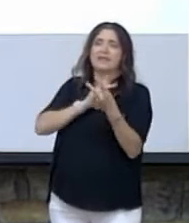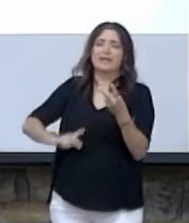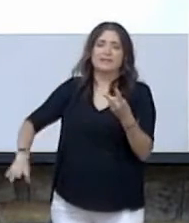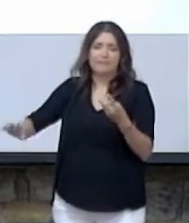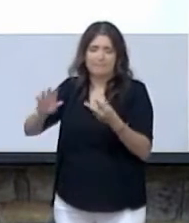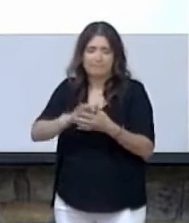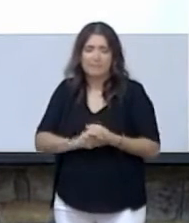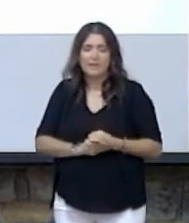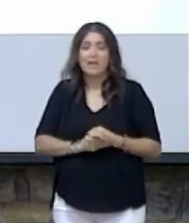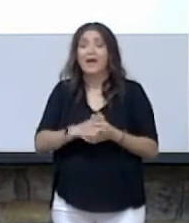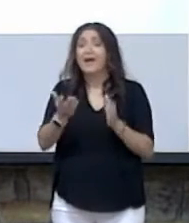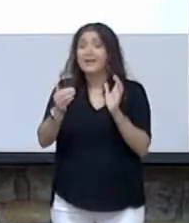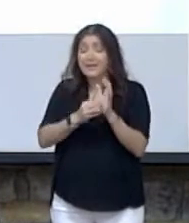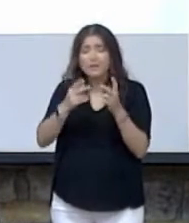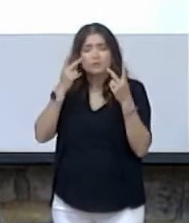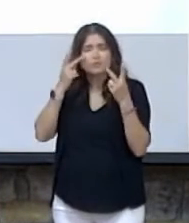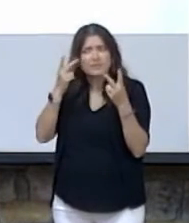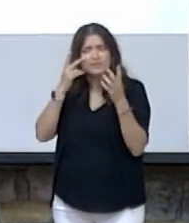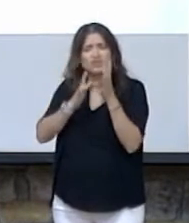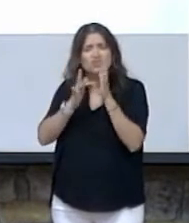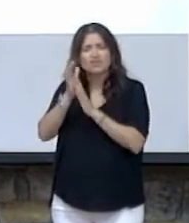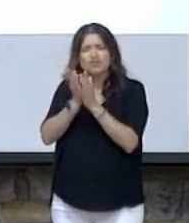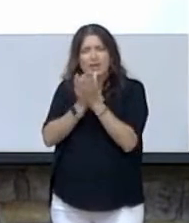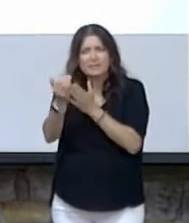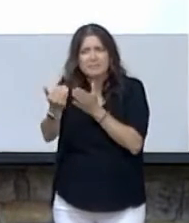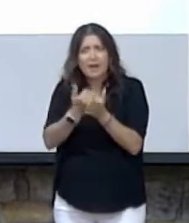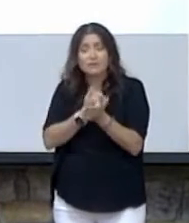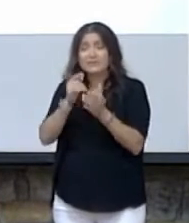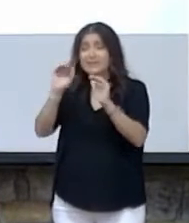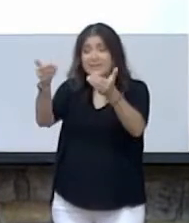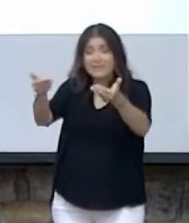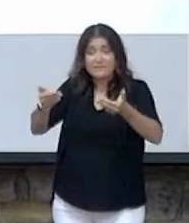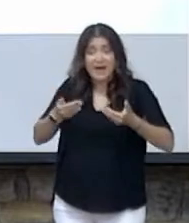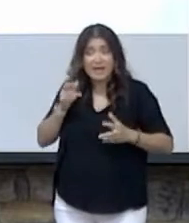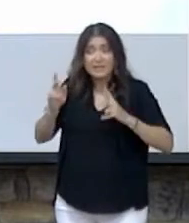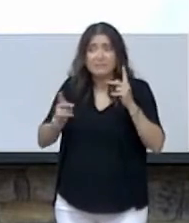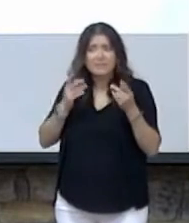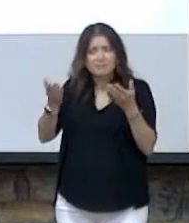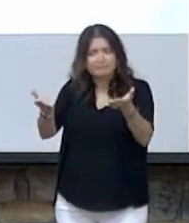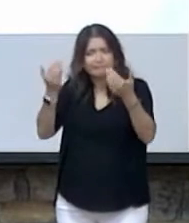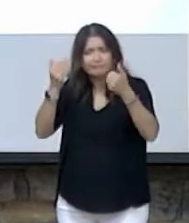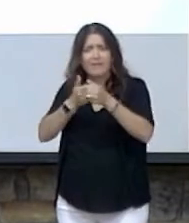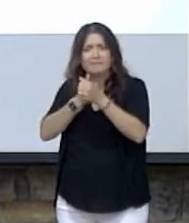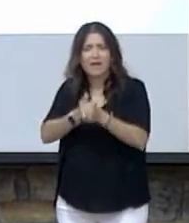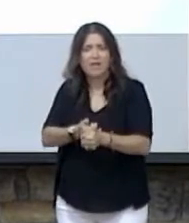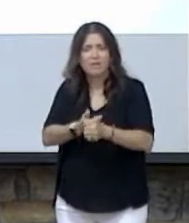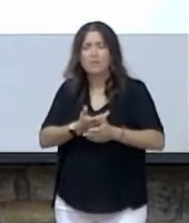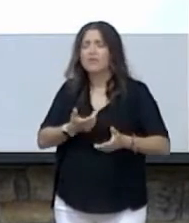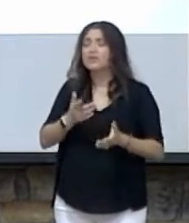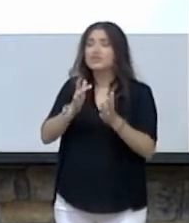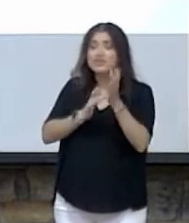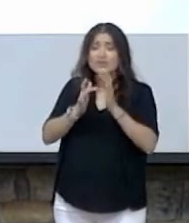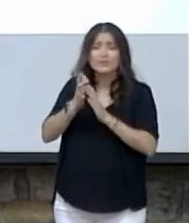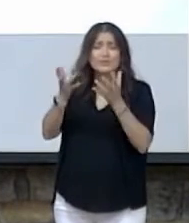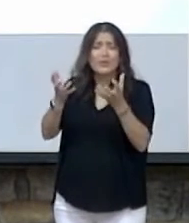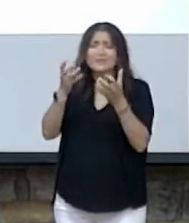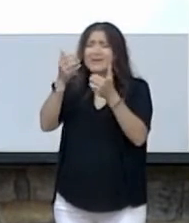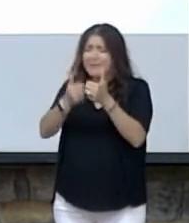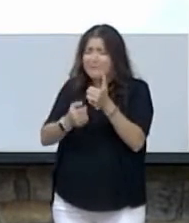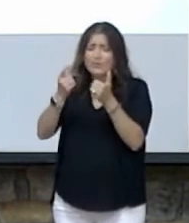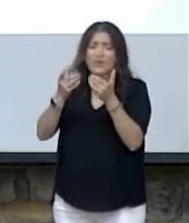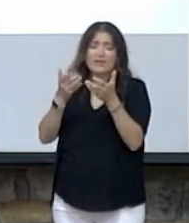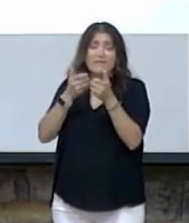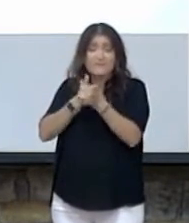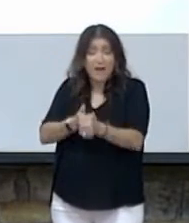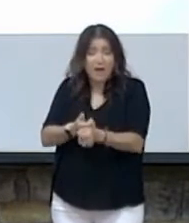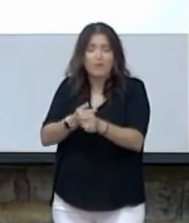we see Jesus' transparency as he's inviting people to follow him. Jesus wants everyone to follow him, but he